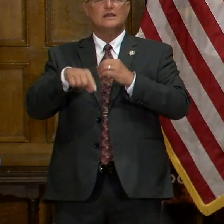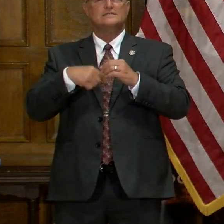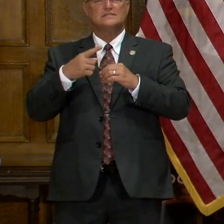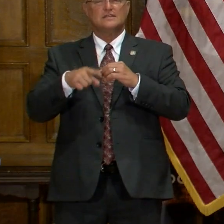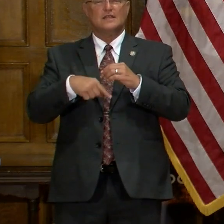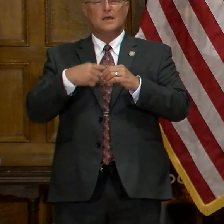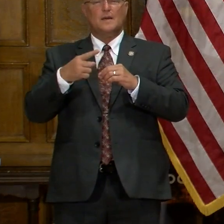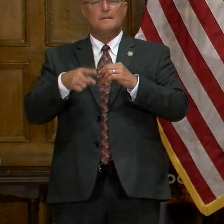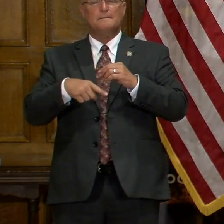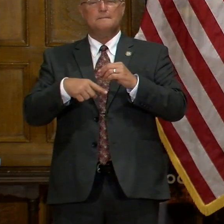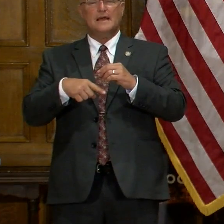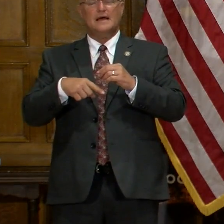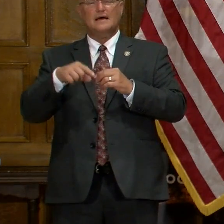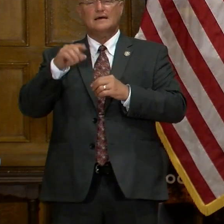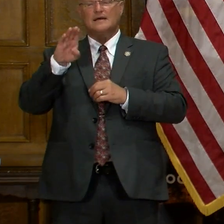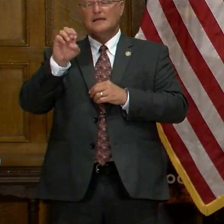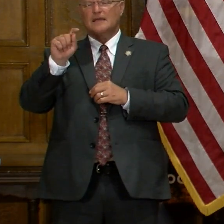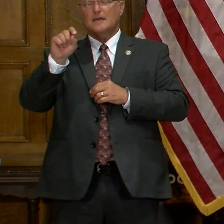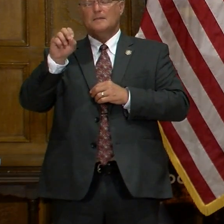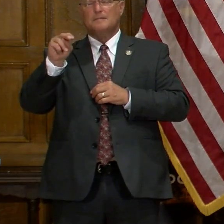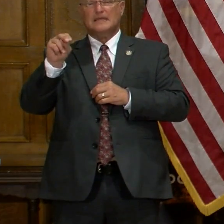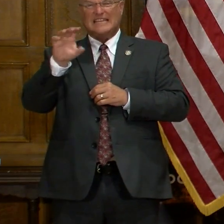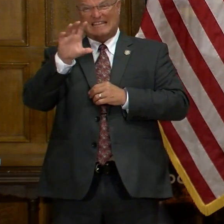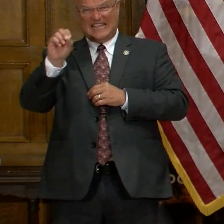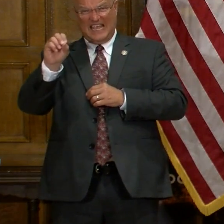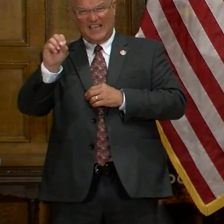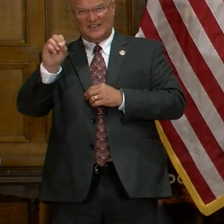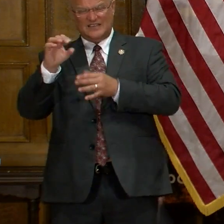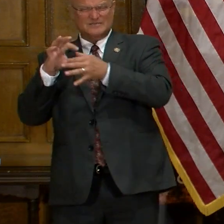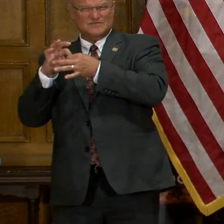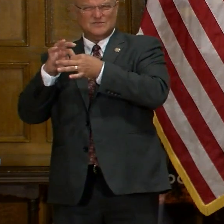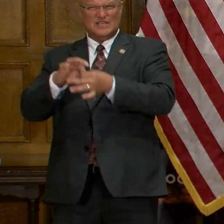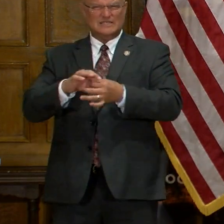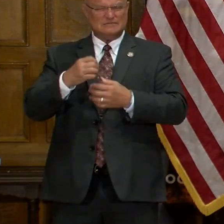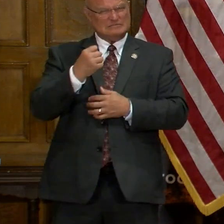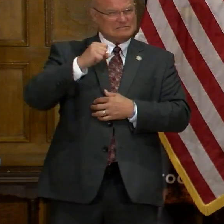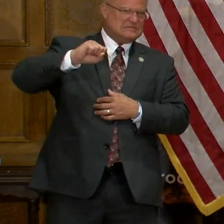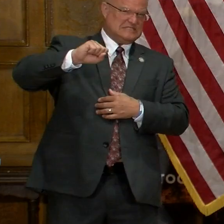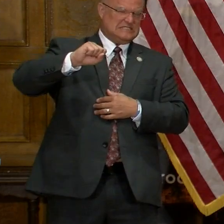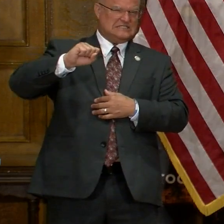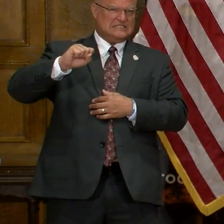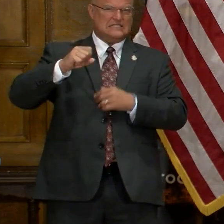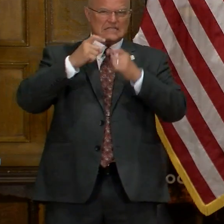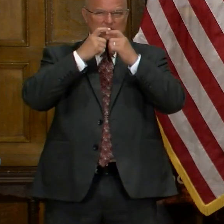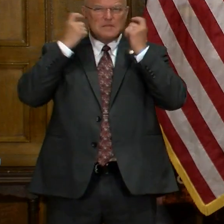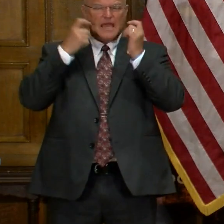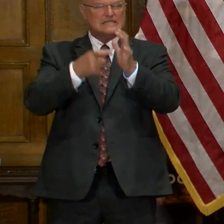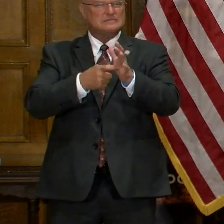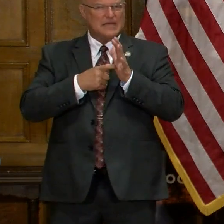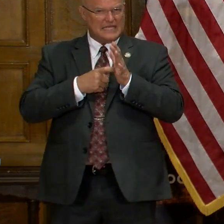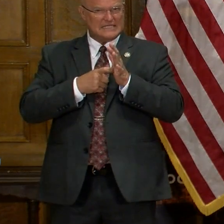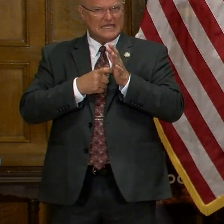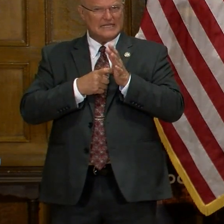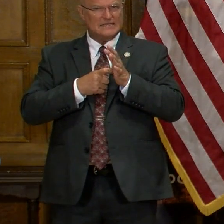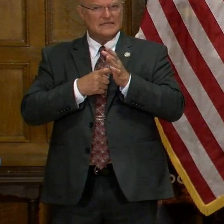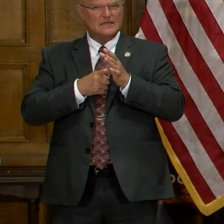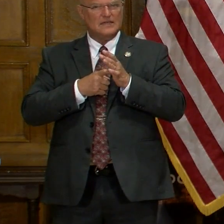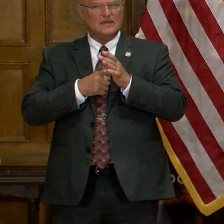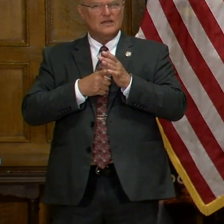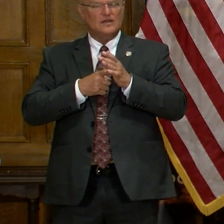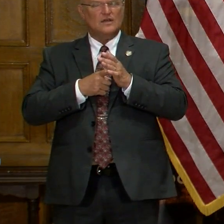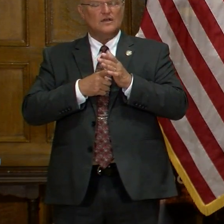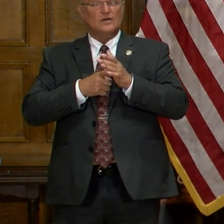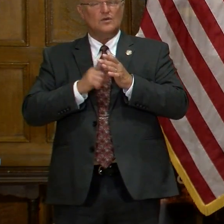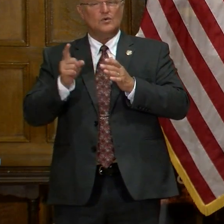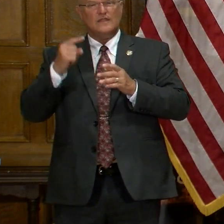about Benton County. This relates to sort of the resistance to the mask mandate. The quorum court